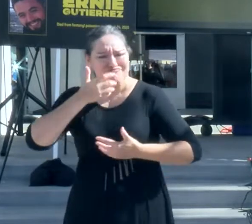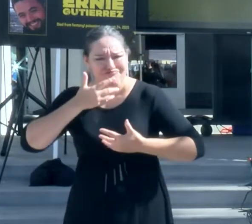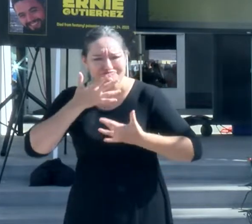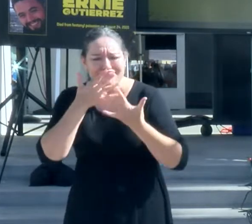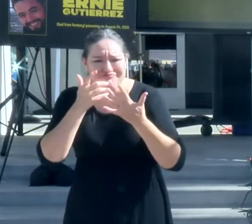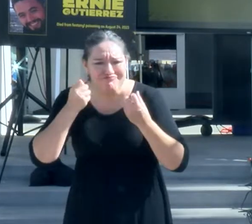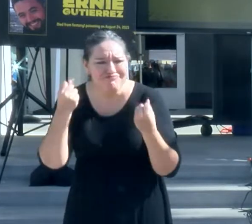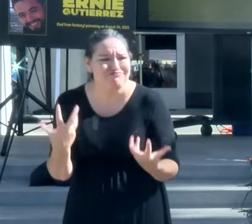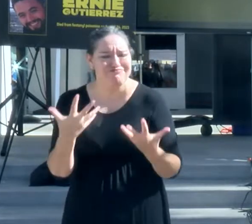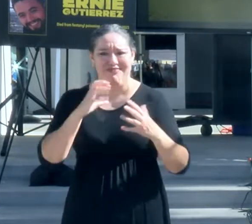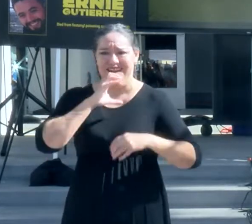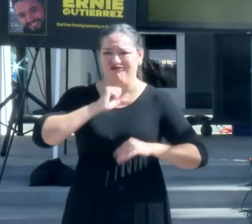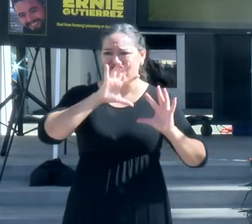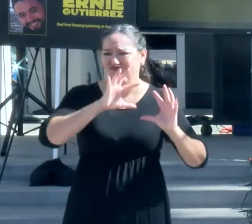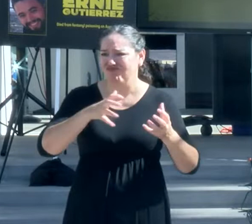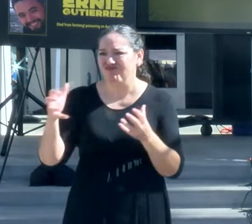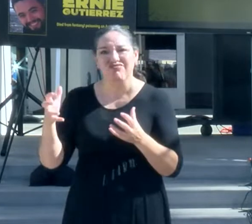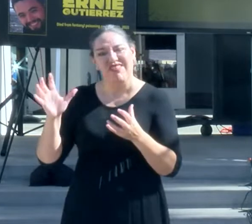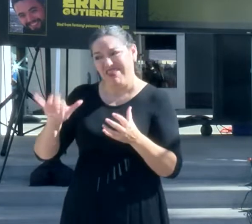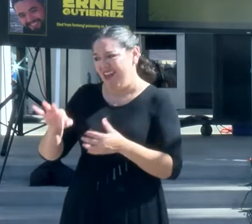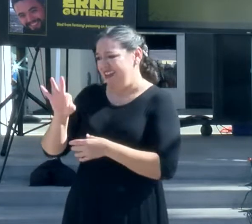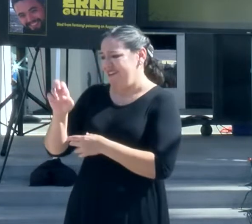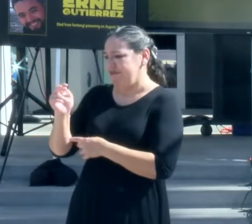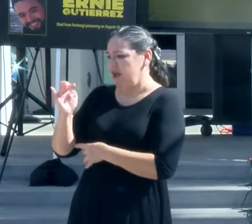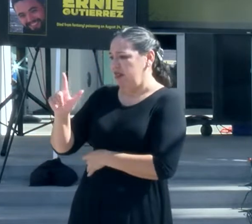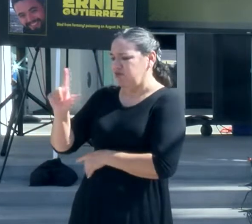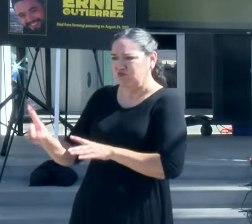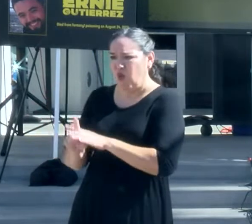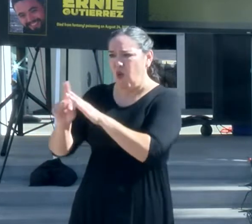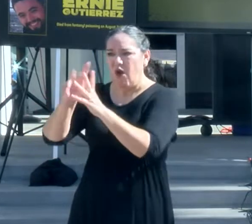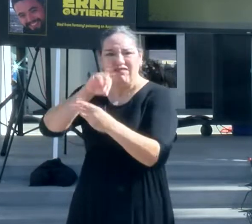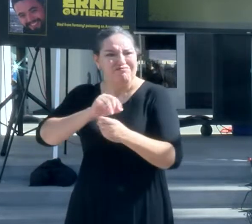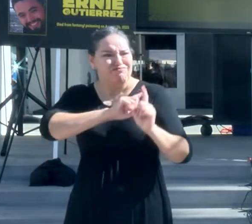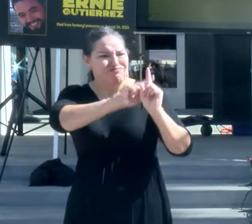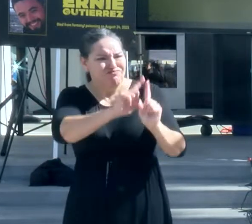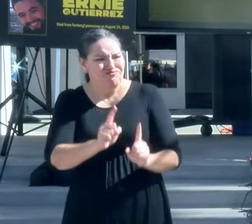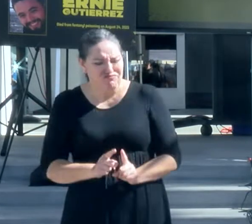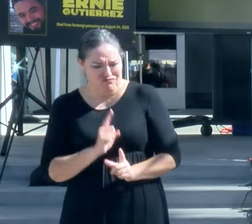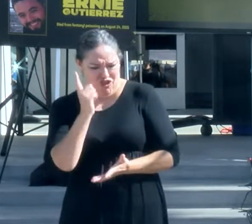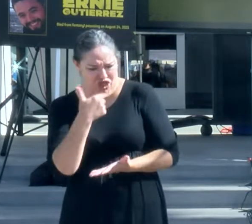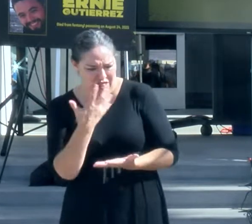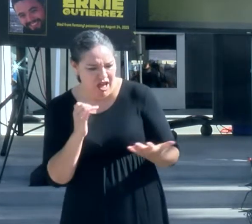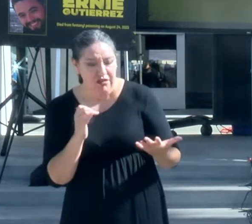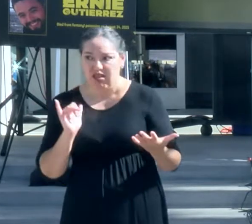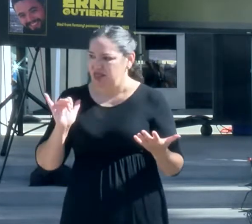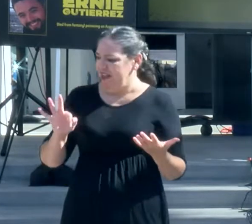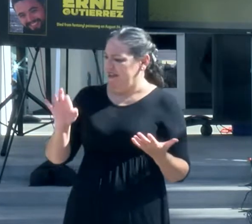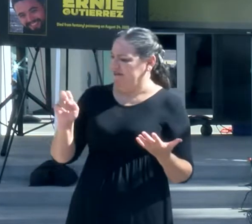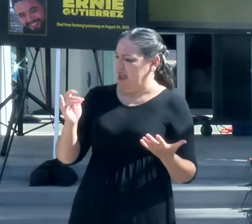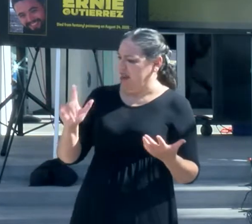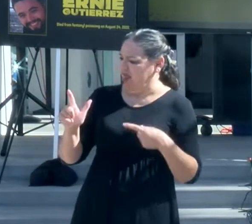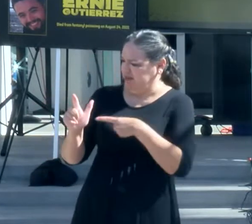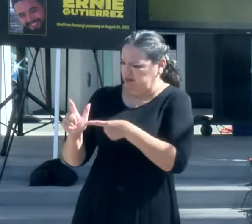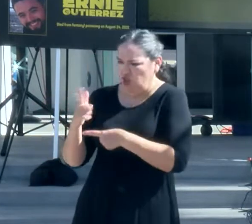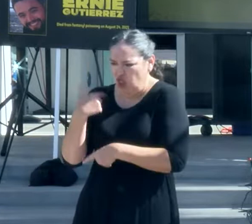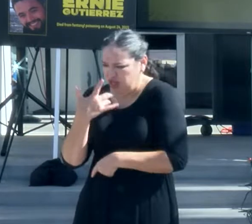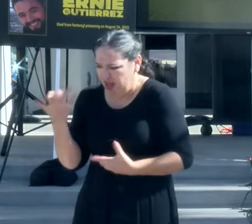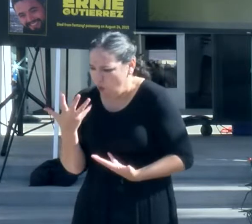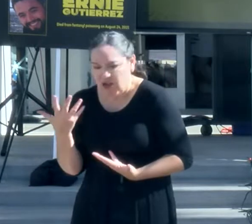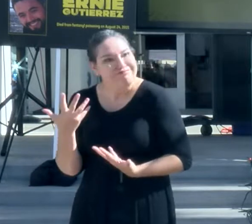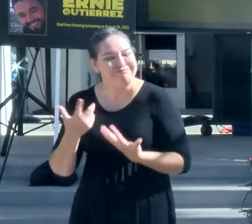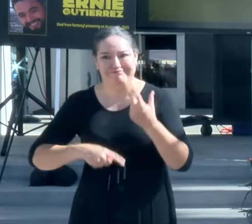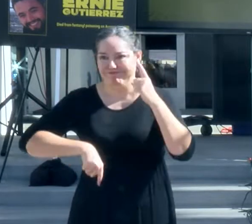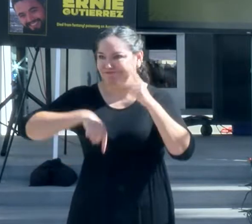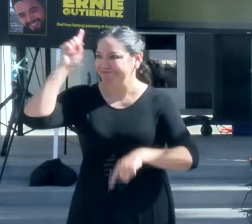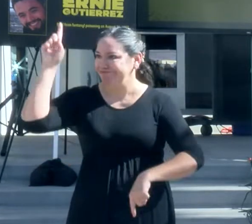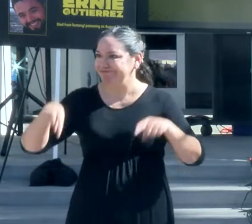Fentanyl is showing up in all forms of drugs, making the image of what fentanyl looks like extremely varied. You